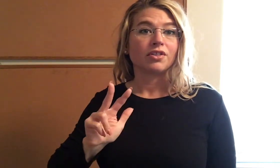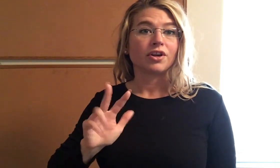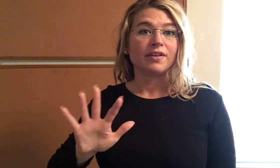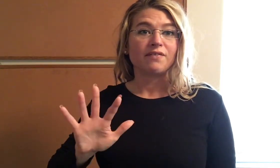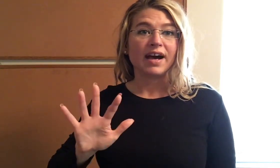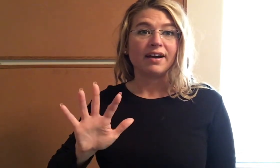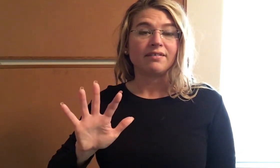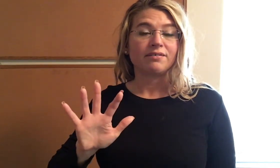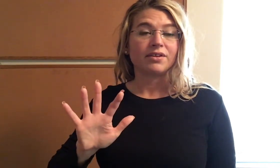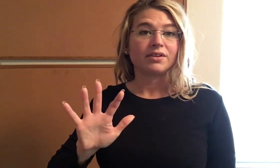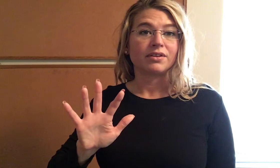35,